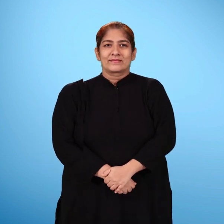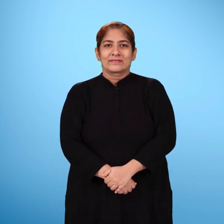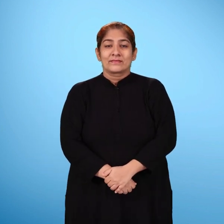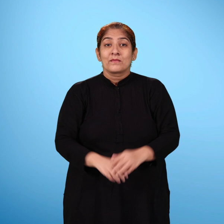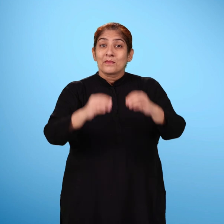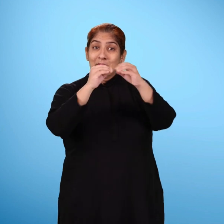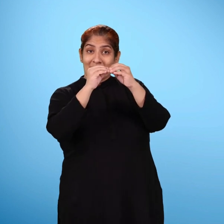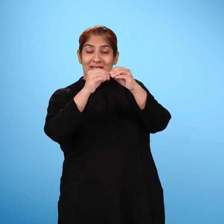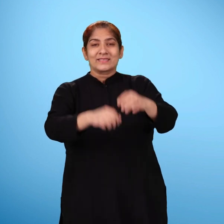Option B.